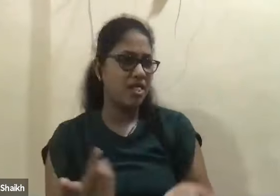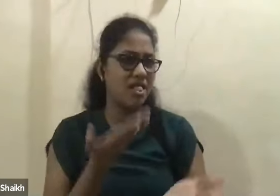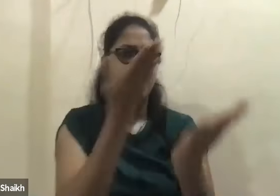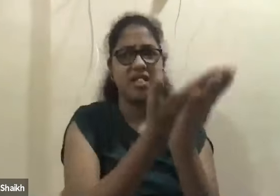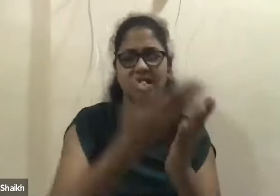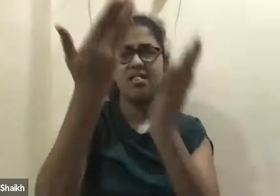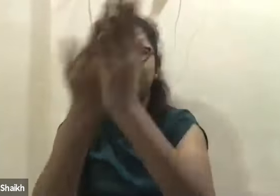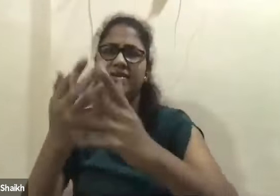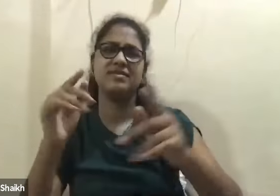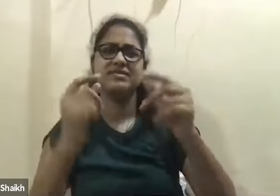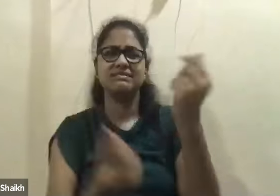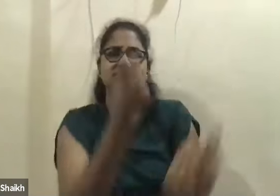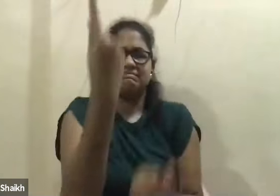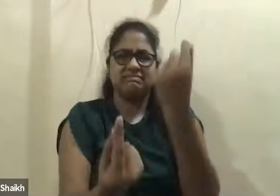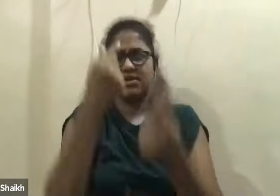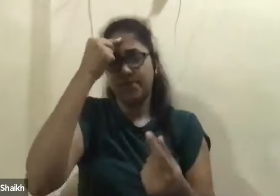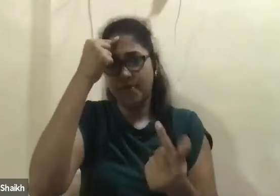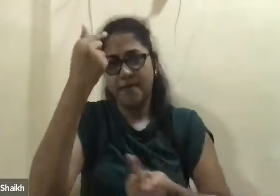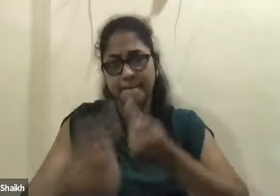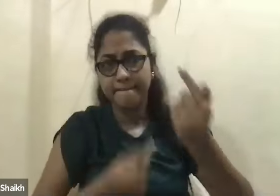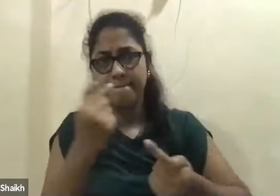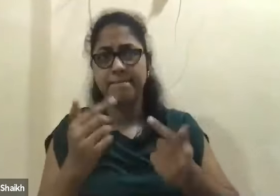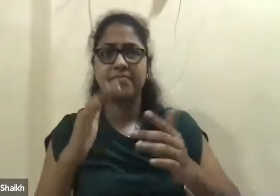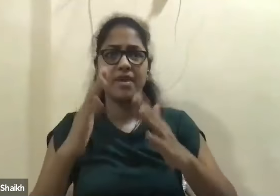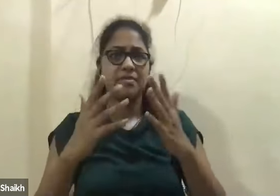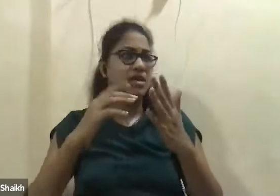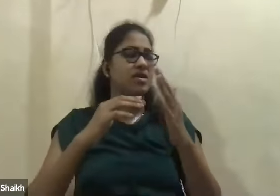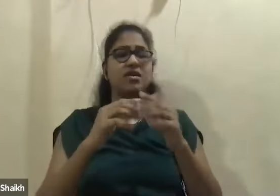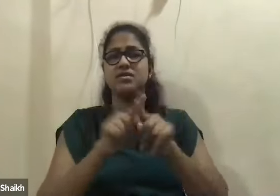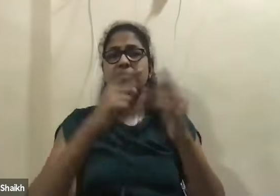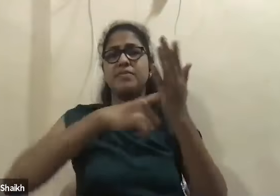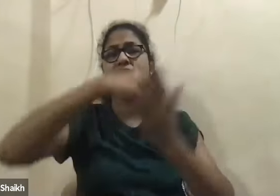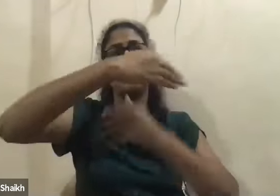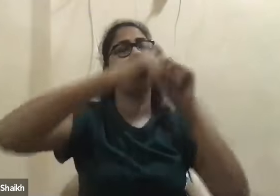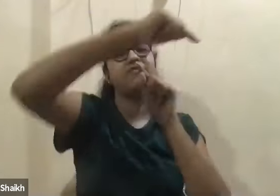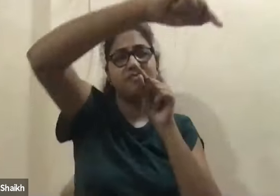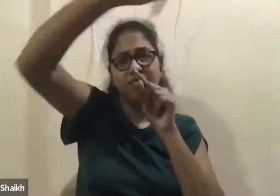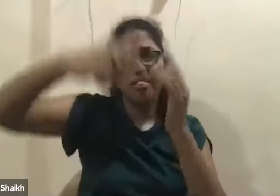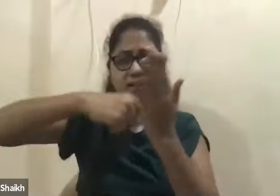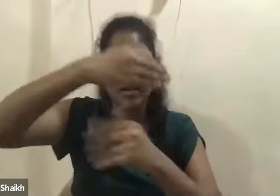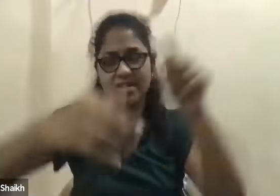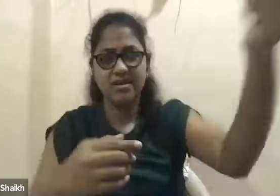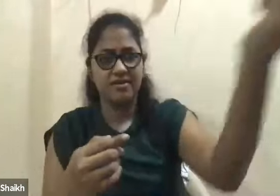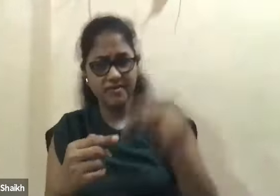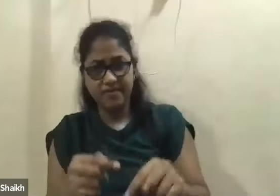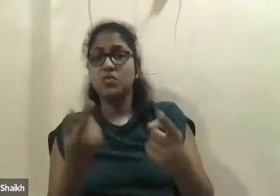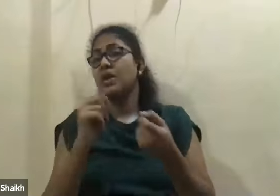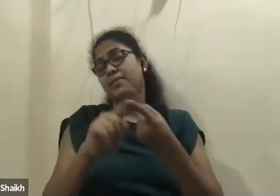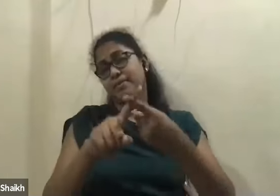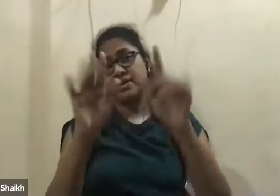So maybe some distant relative, somebody with an objection. So these things happen. If you don't foresee such things